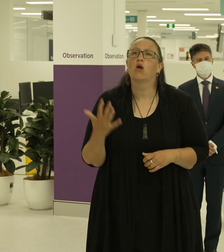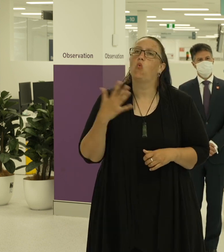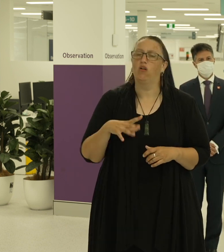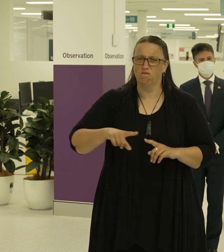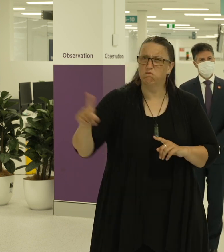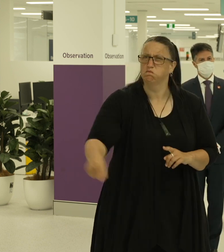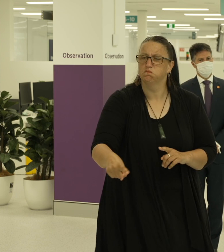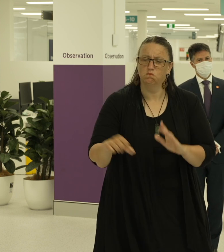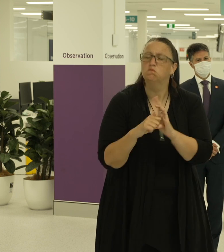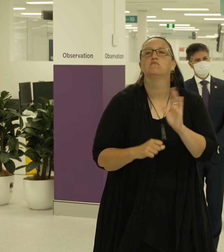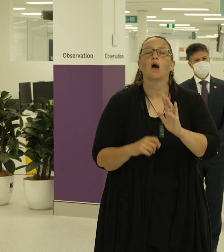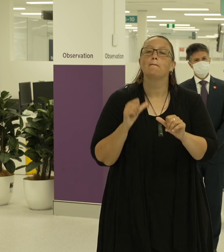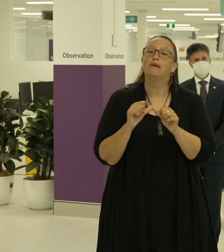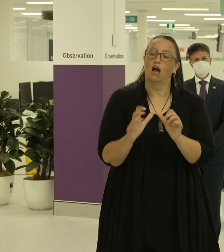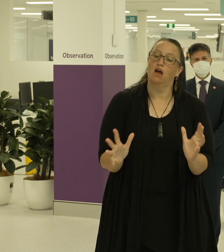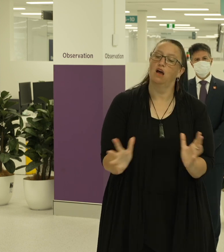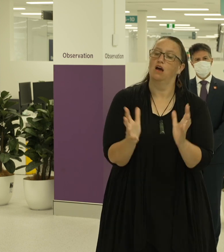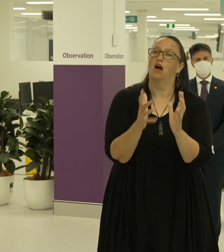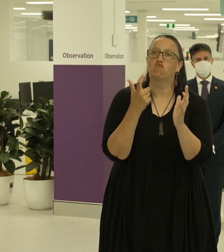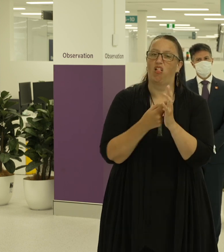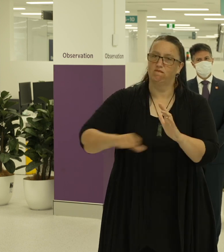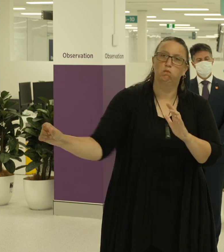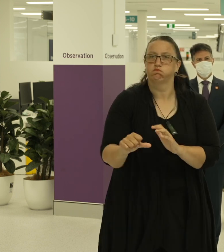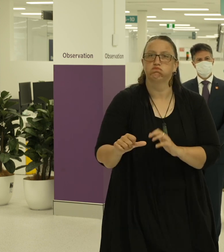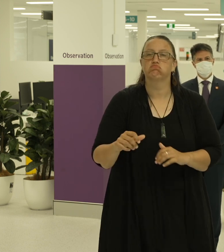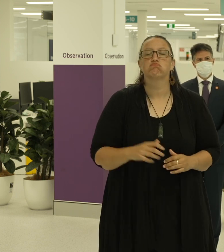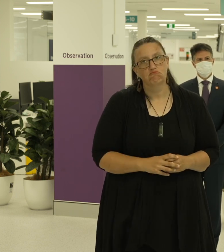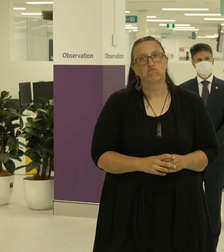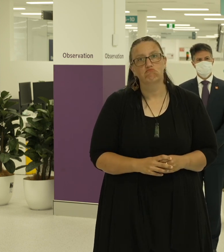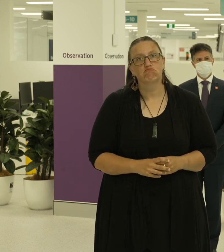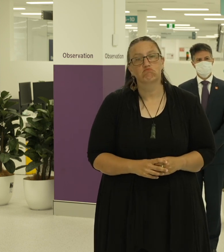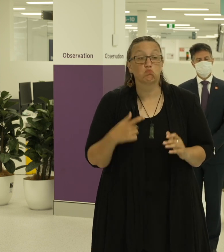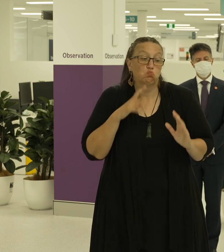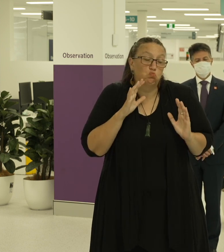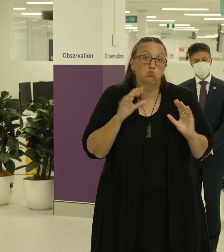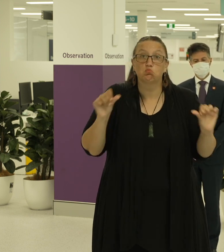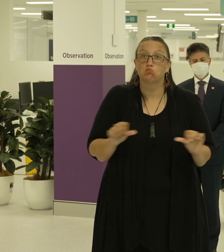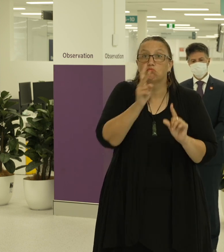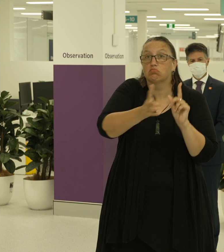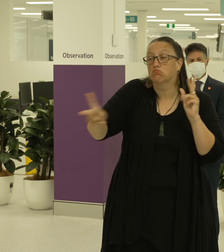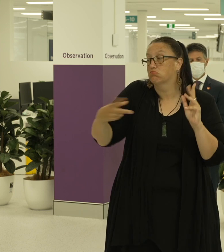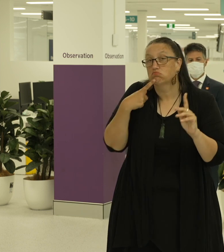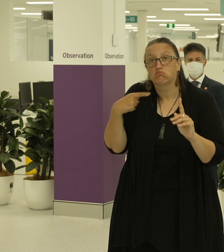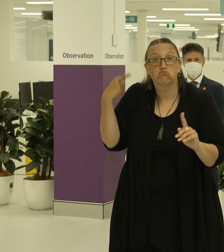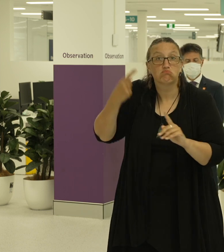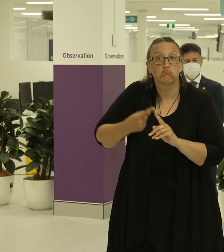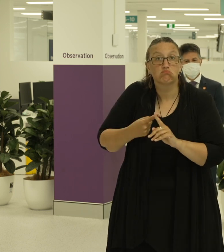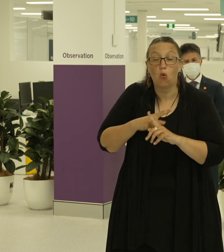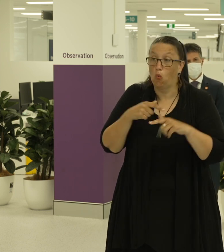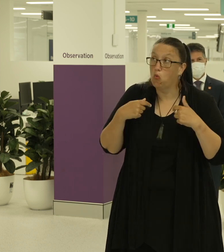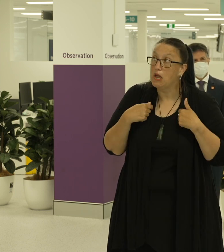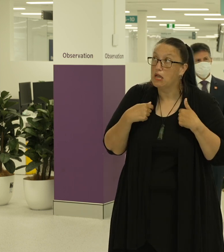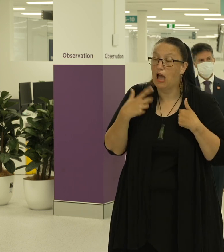nuanced encouragement at this point rather than actually making it mandatory. I've said numerous times in these press conferences that that's something that